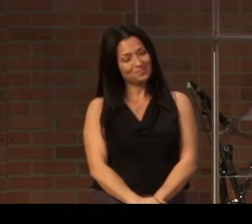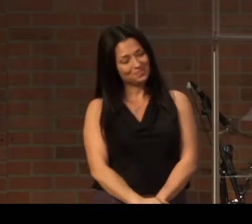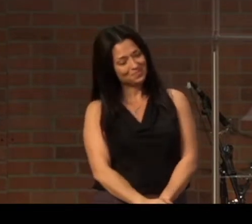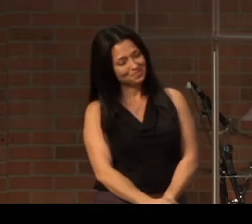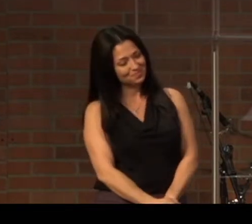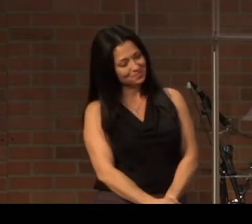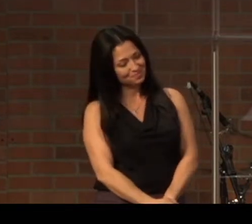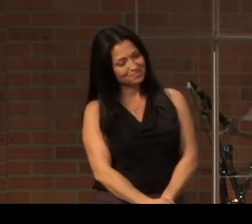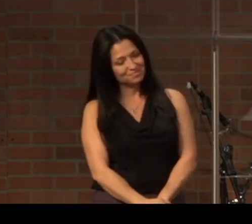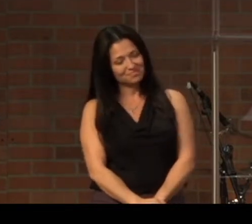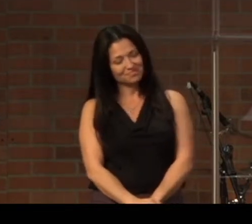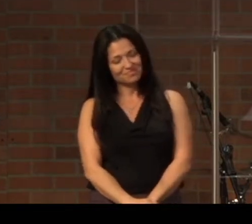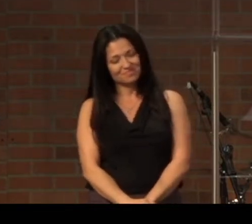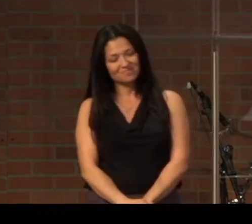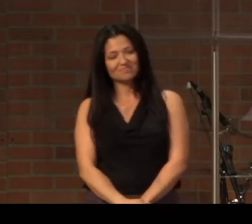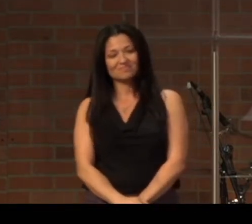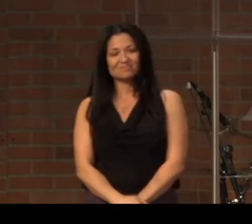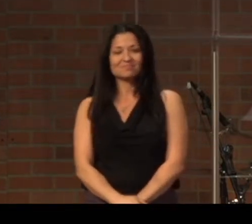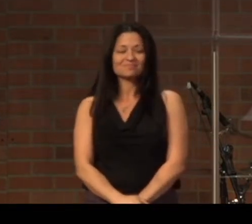And